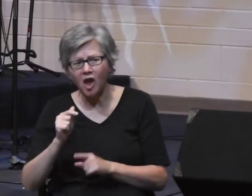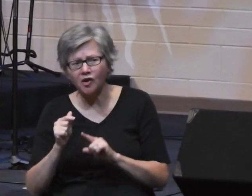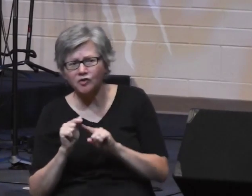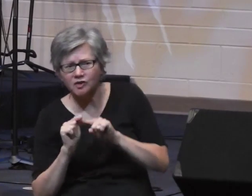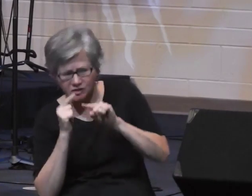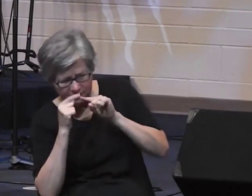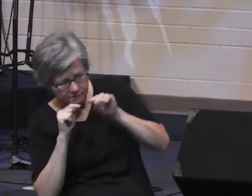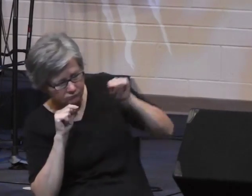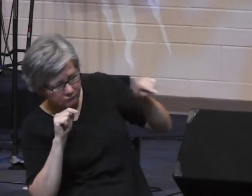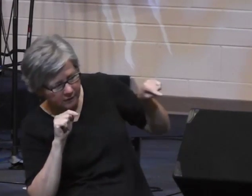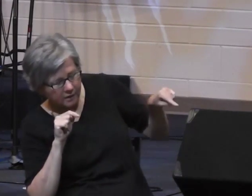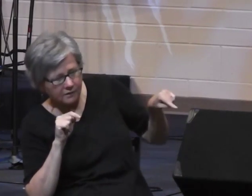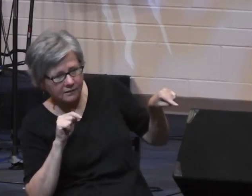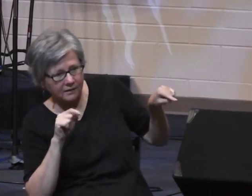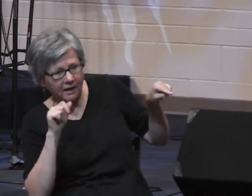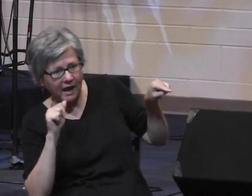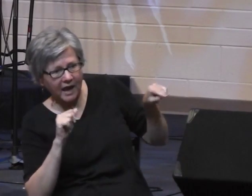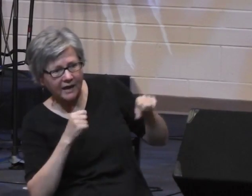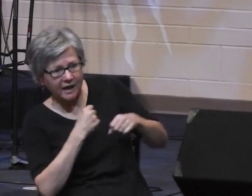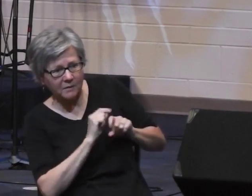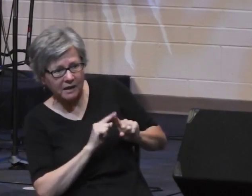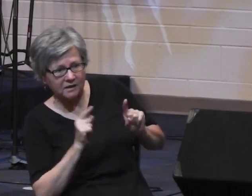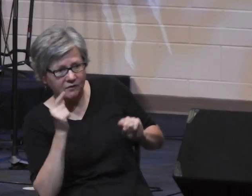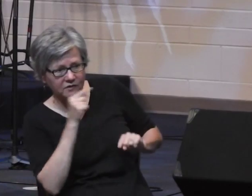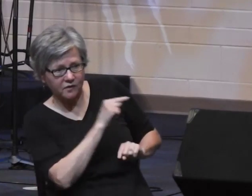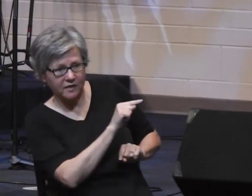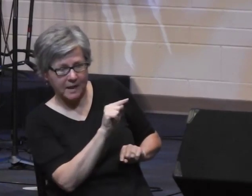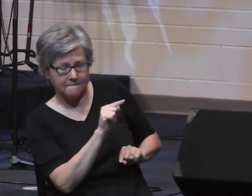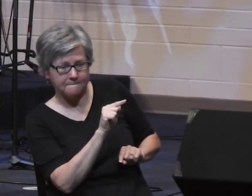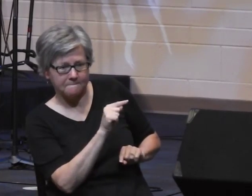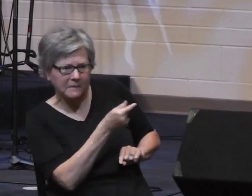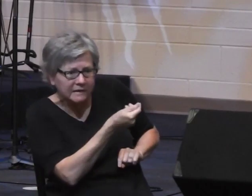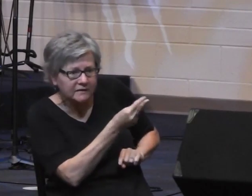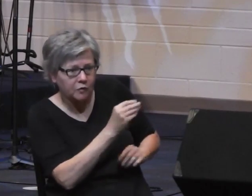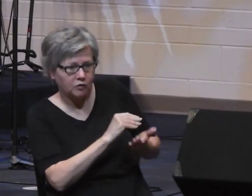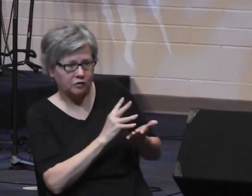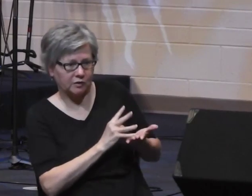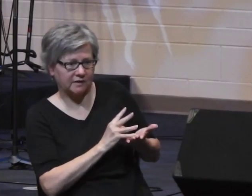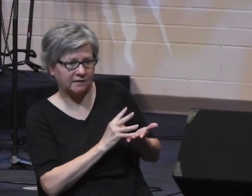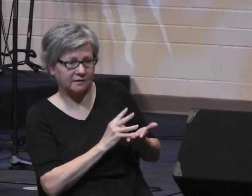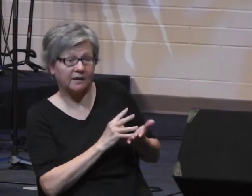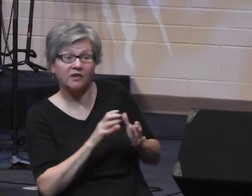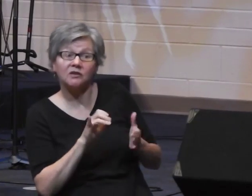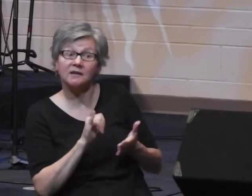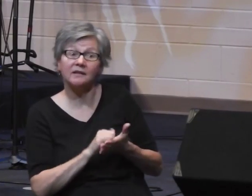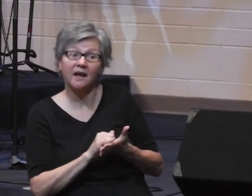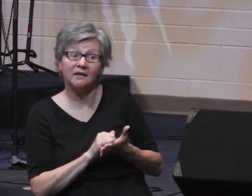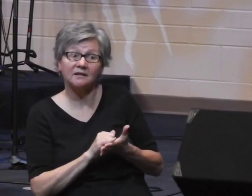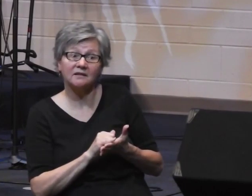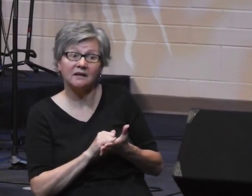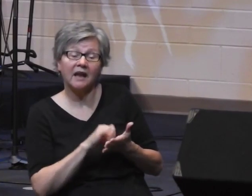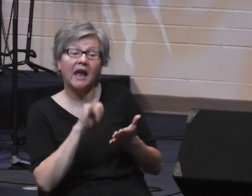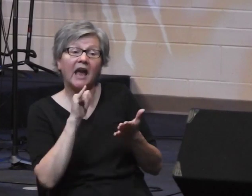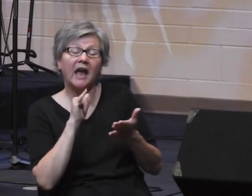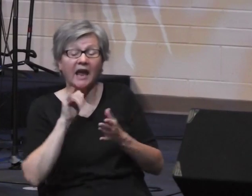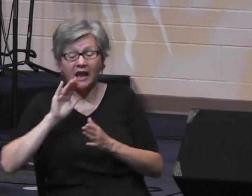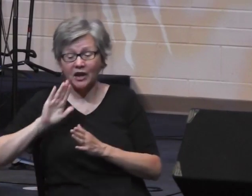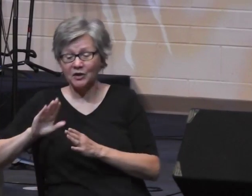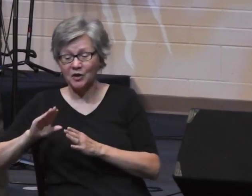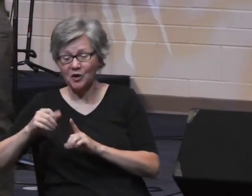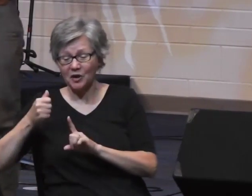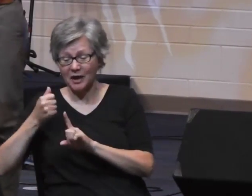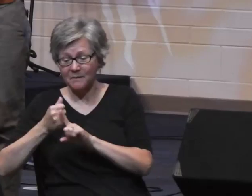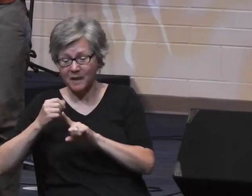outside my door, and I can make a difference for them. And she did, and the impact reverberates over and